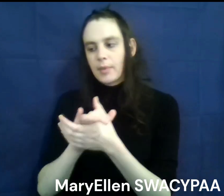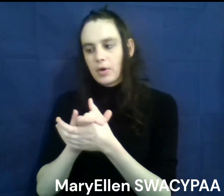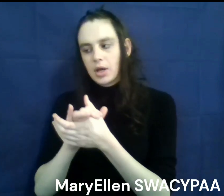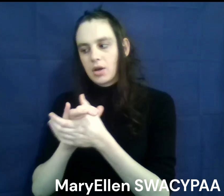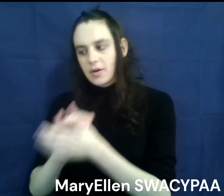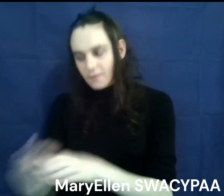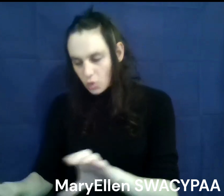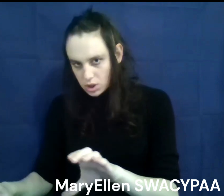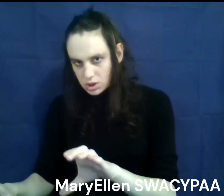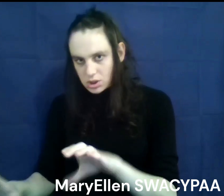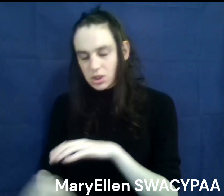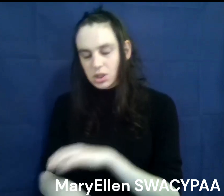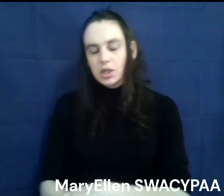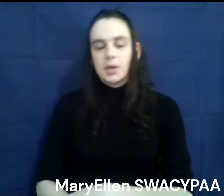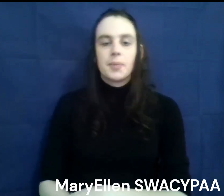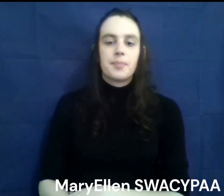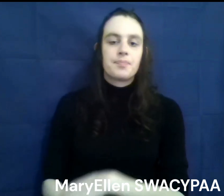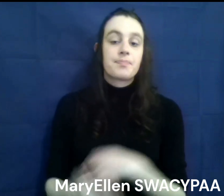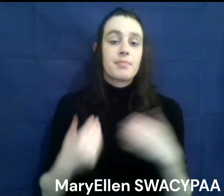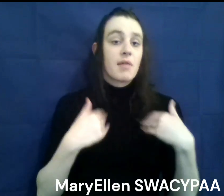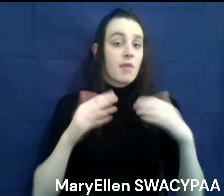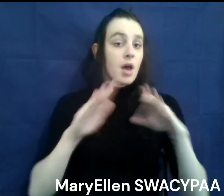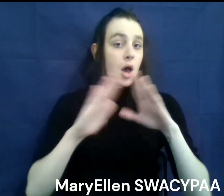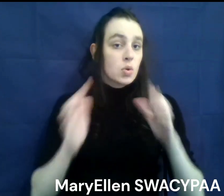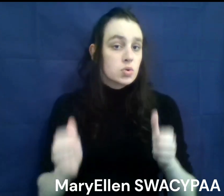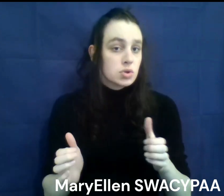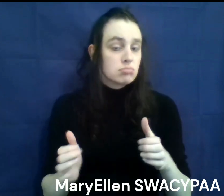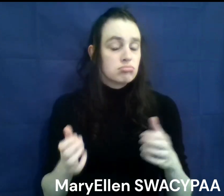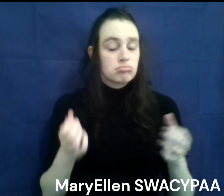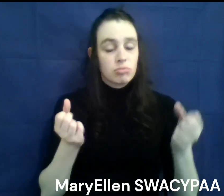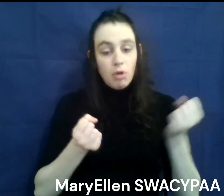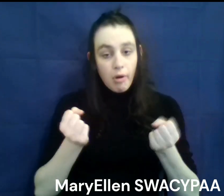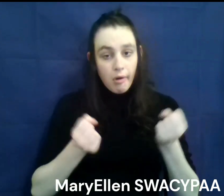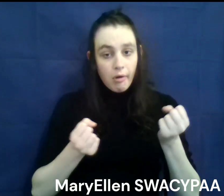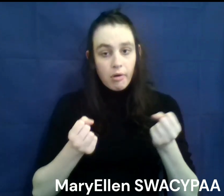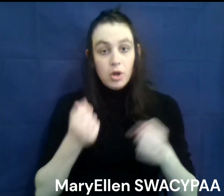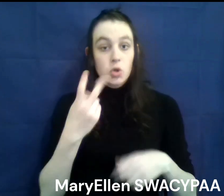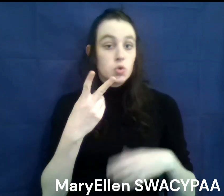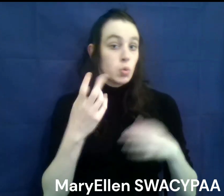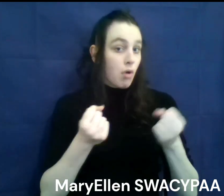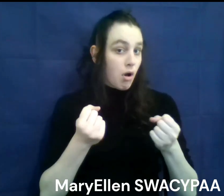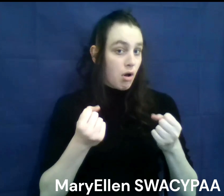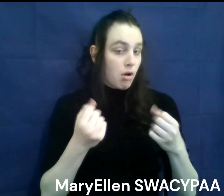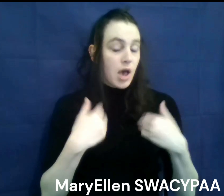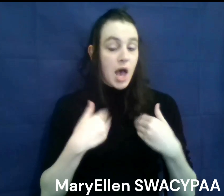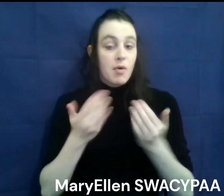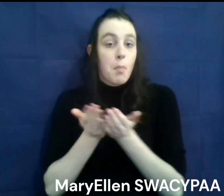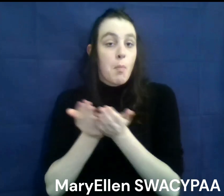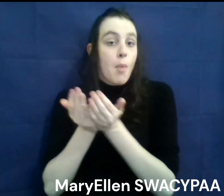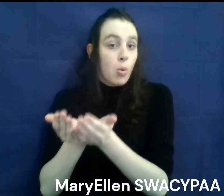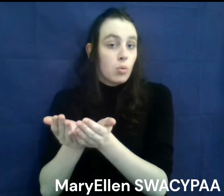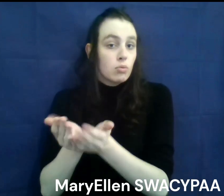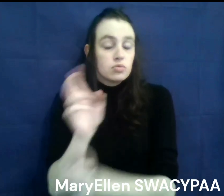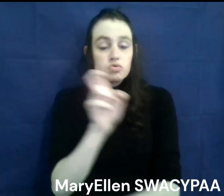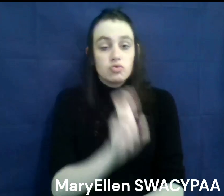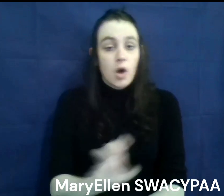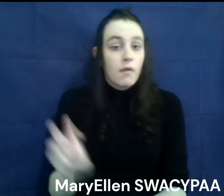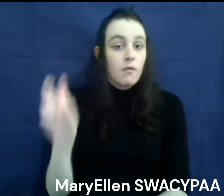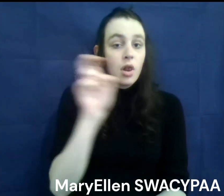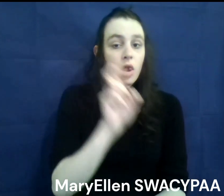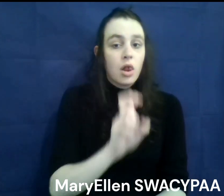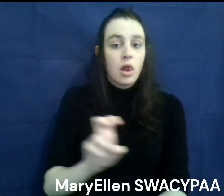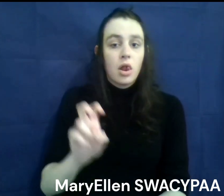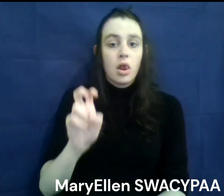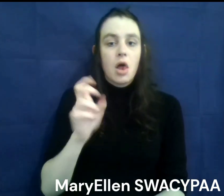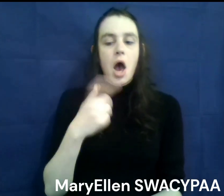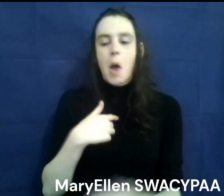one, had a house, had a car, had 2 cars, had a boat. We traveled. I gave it all up